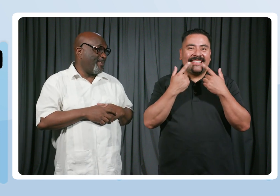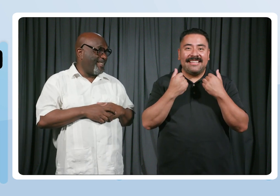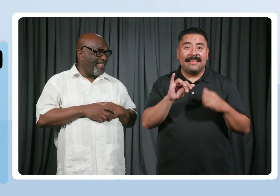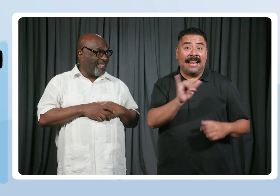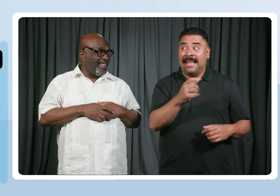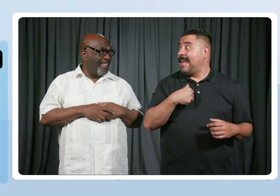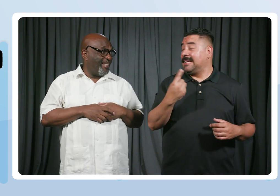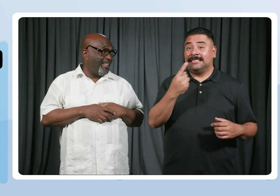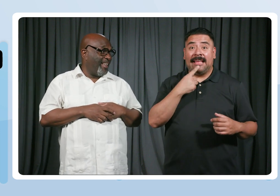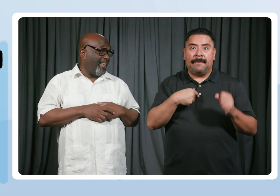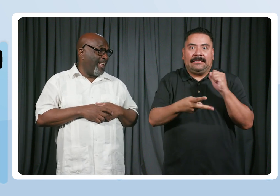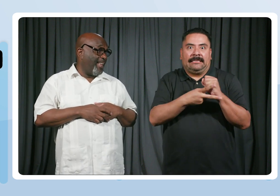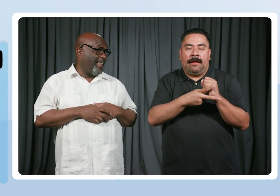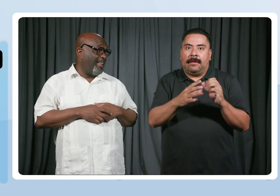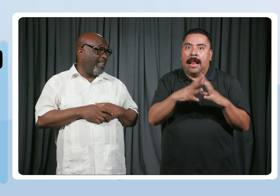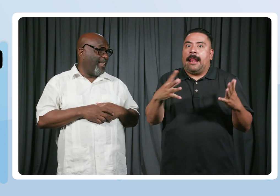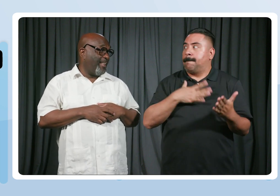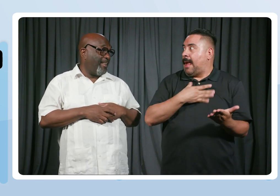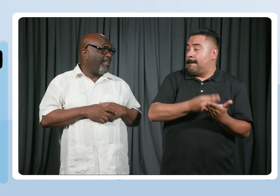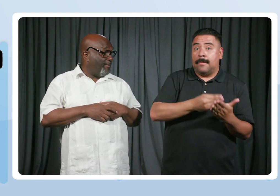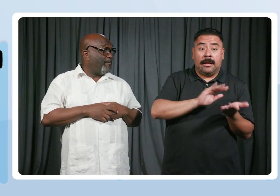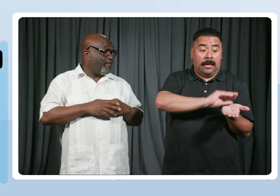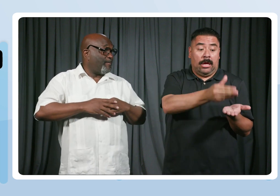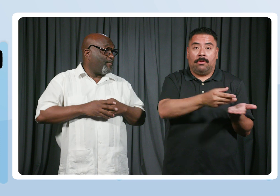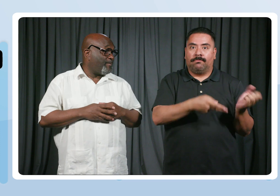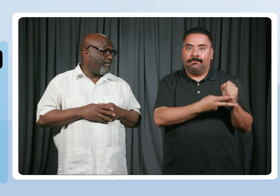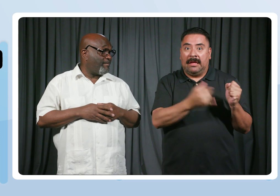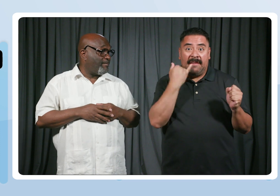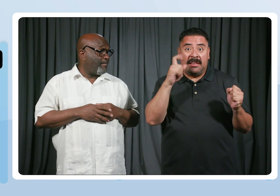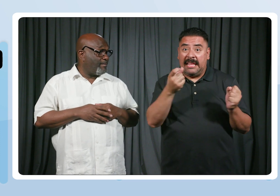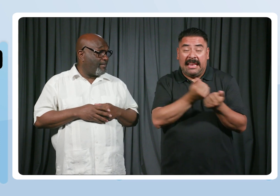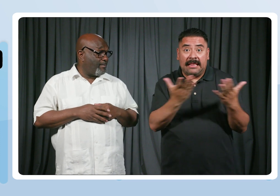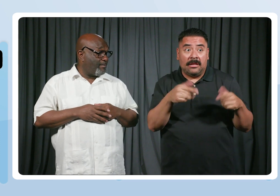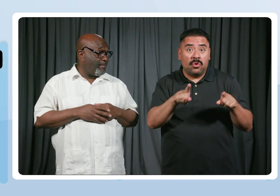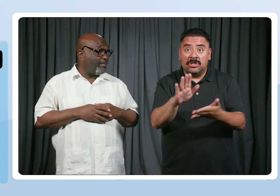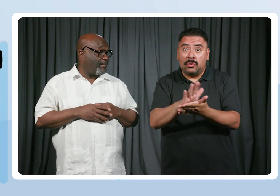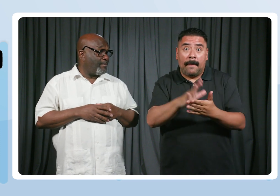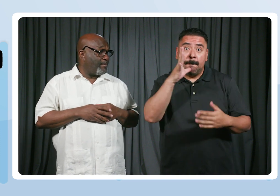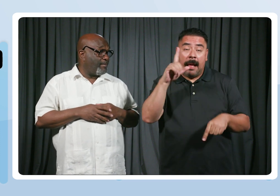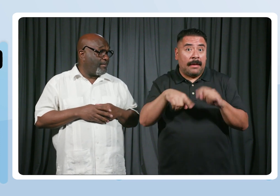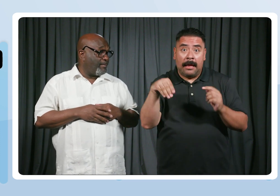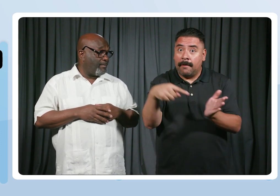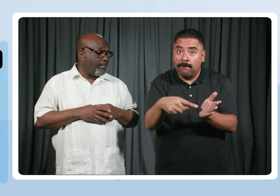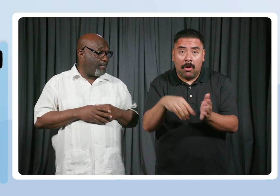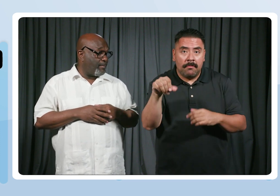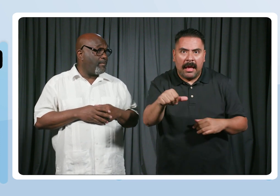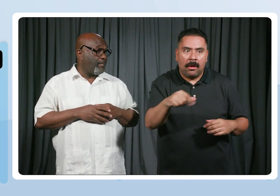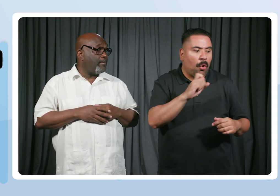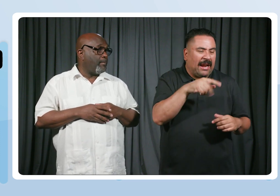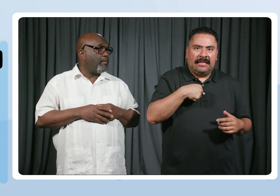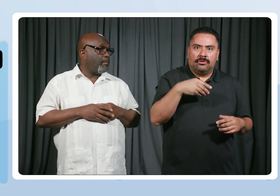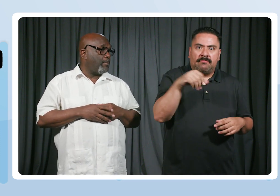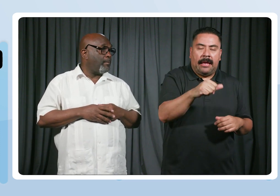like they said, I'll be saving a good chunk of my money. So if I need anything throughout the school year and my mom can't pay for it, or I just need to pay for